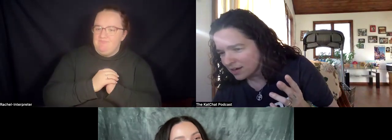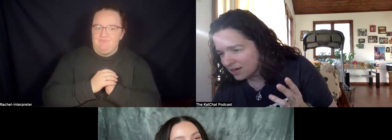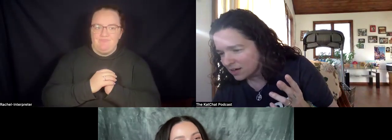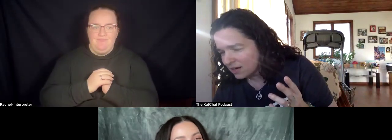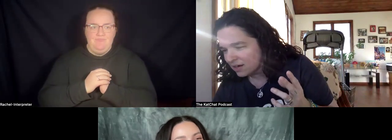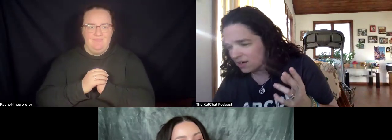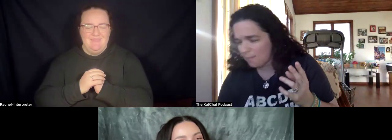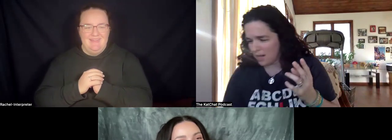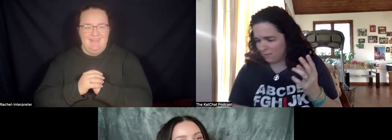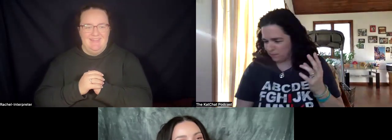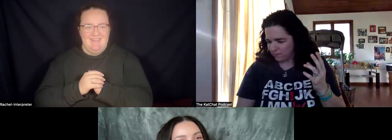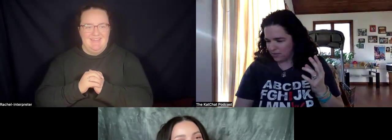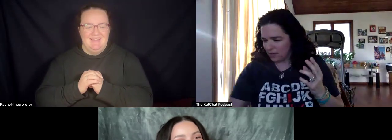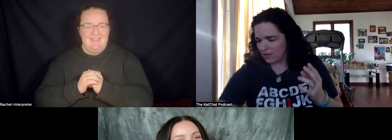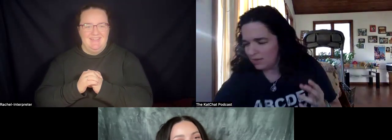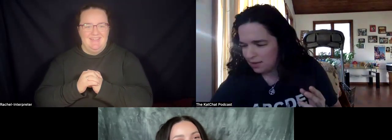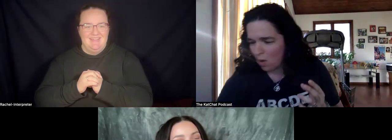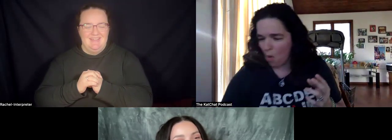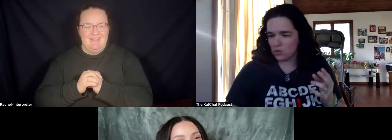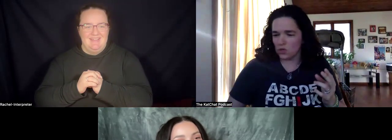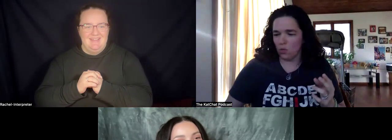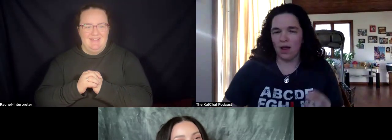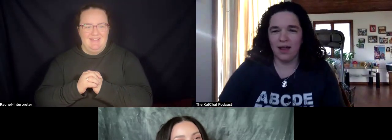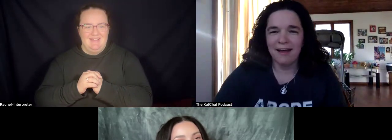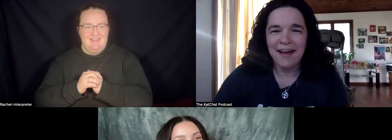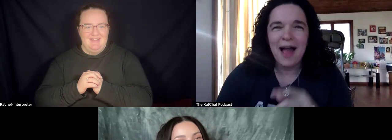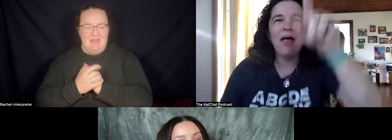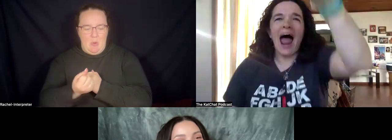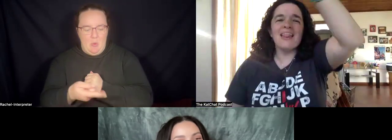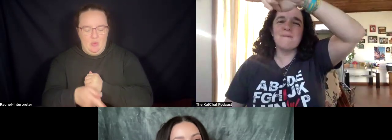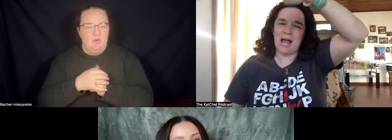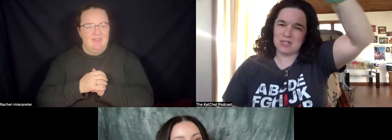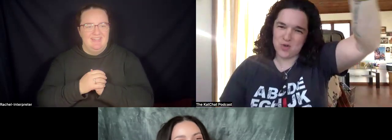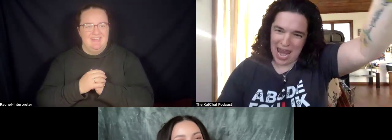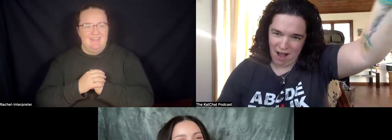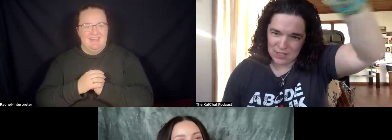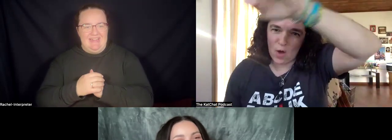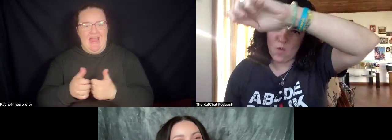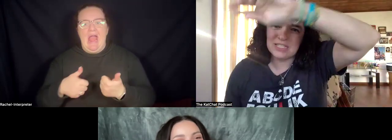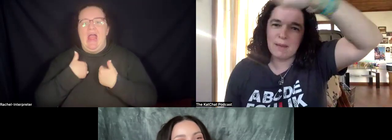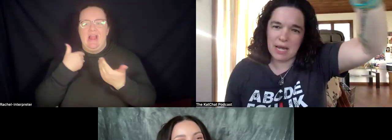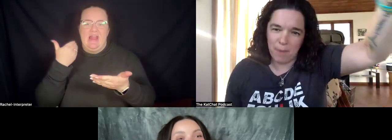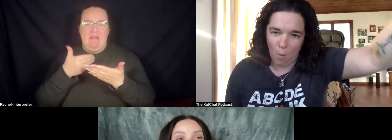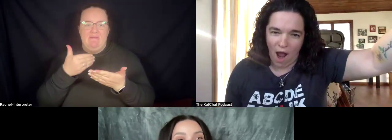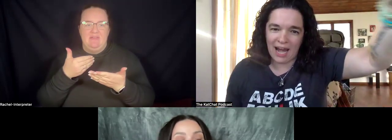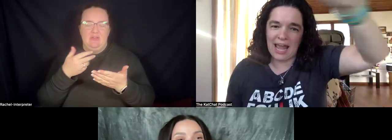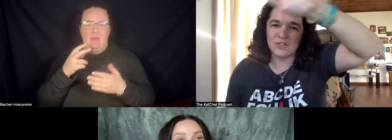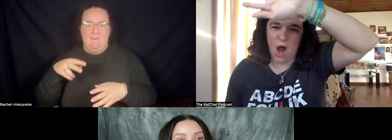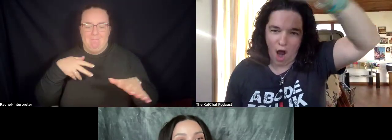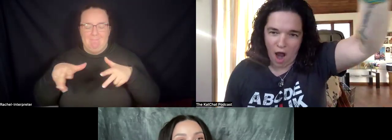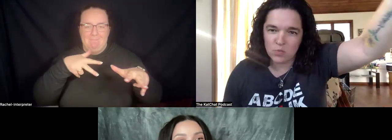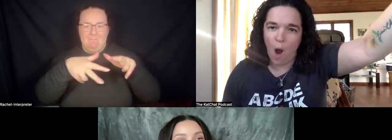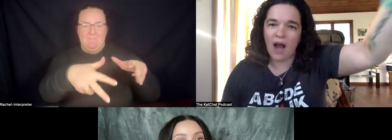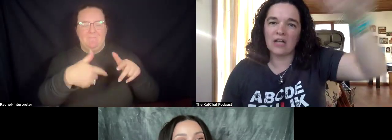on, come here. I'm gonna hold you. I live by the trail. So the people walking